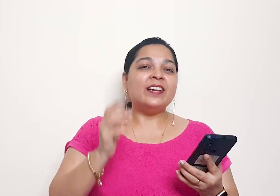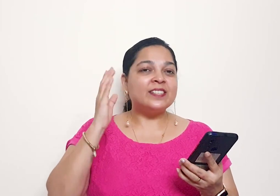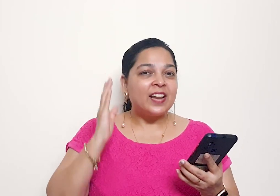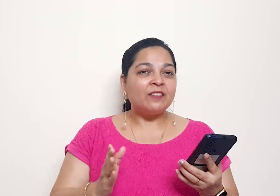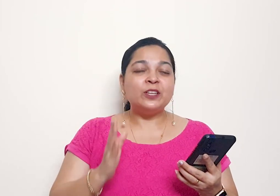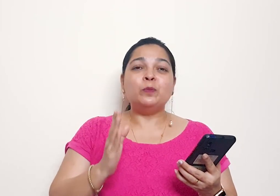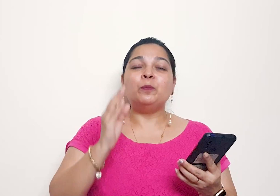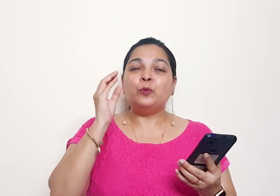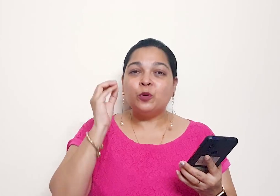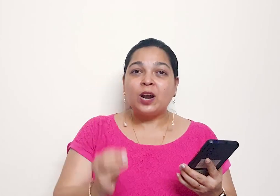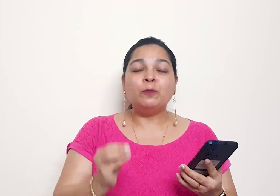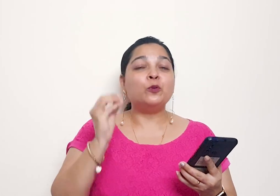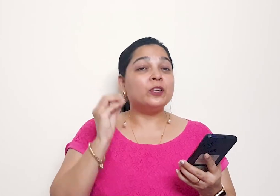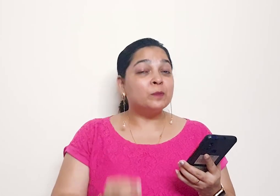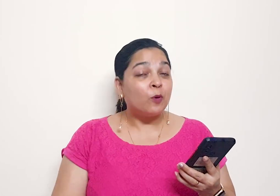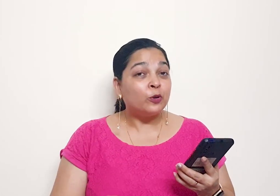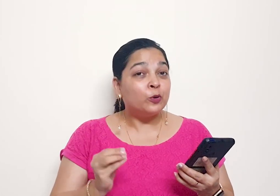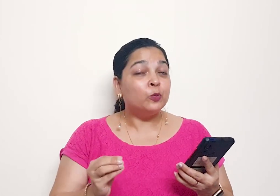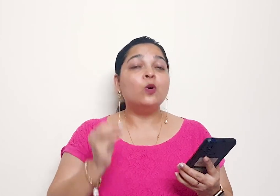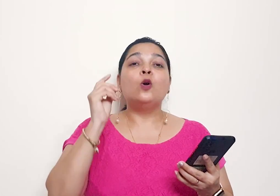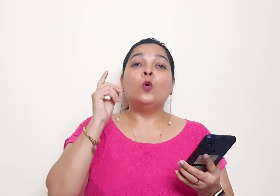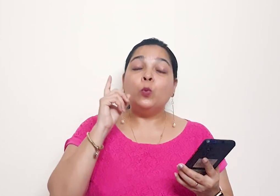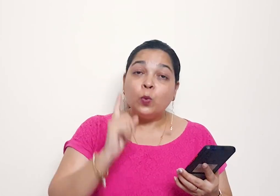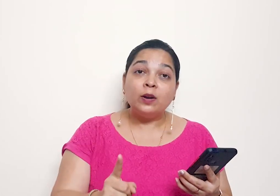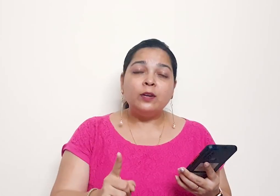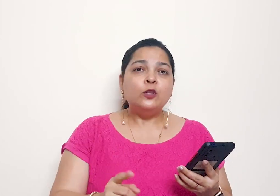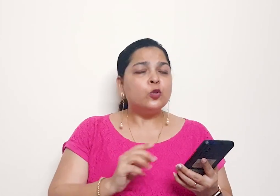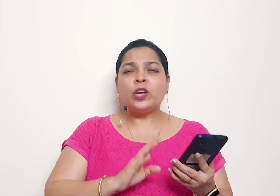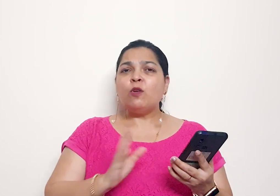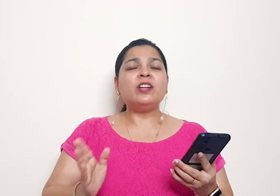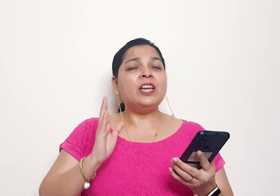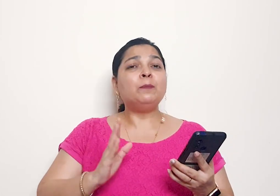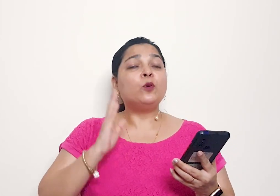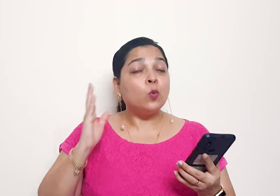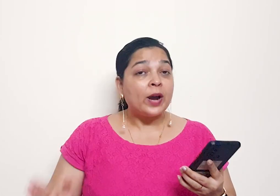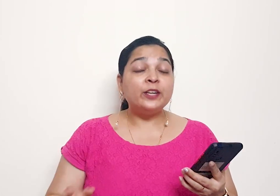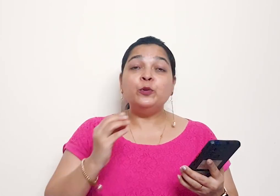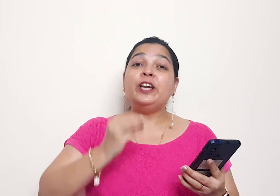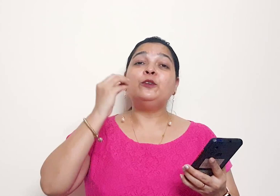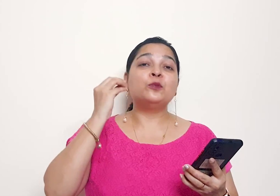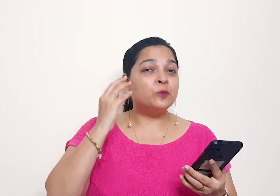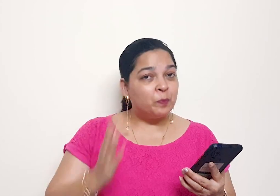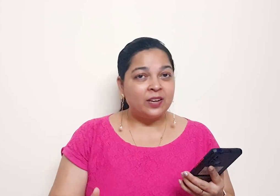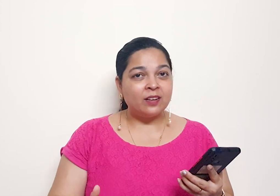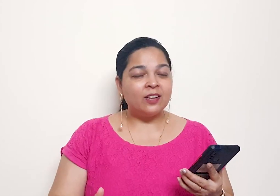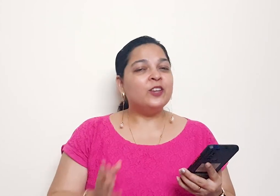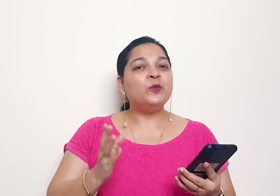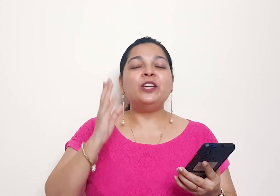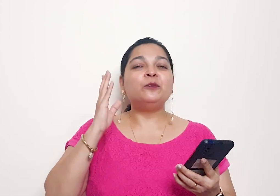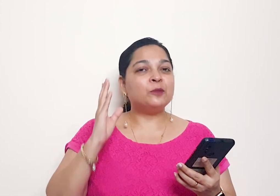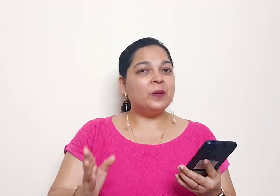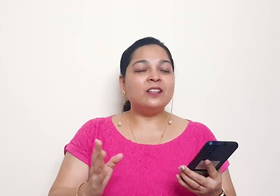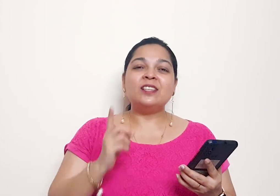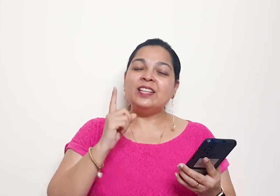Everything that has life is being programmed to respond to word. So you cannot keep quiet. You need to speak.